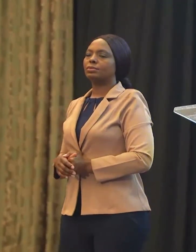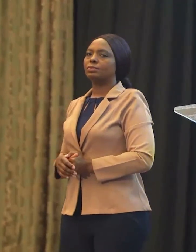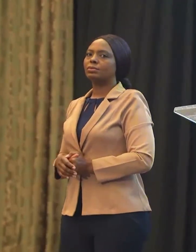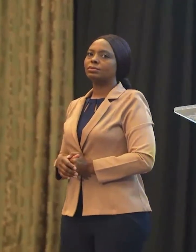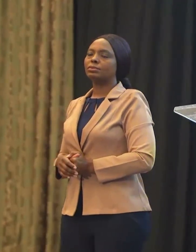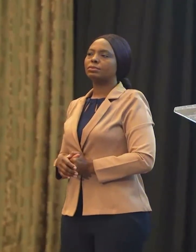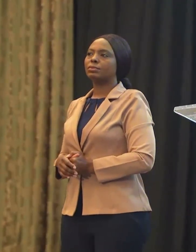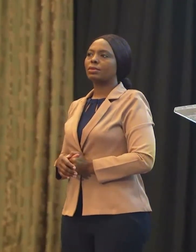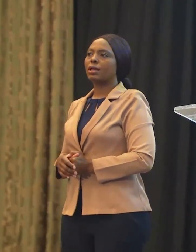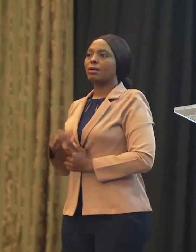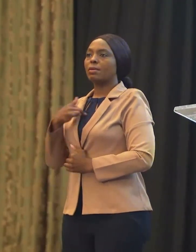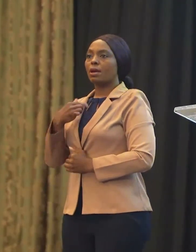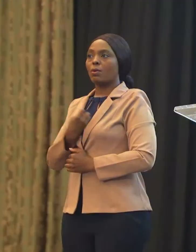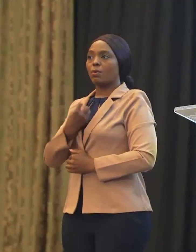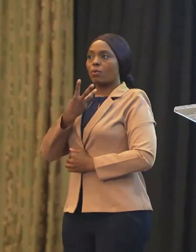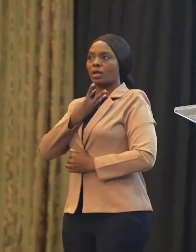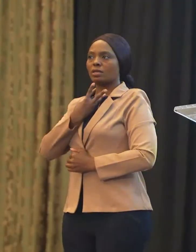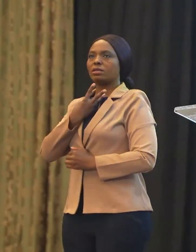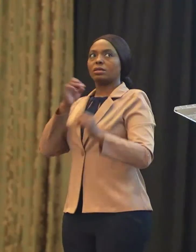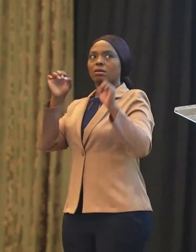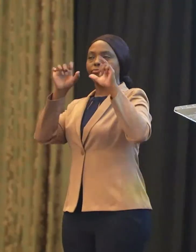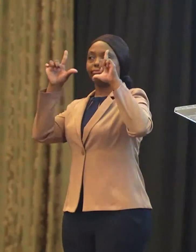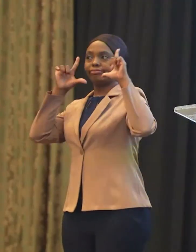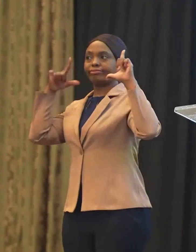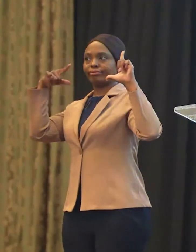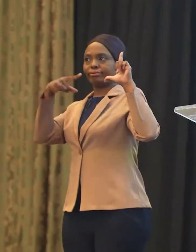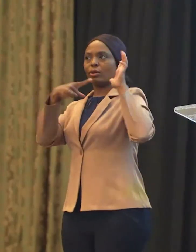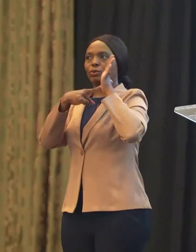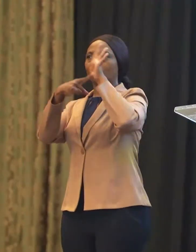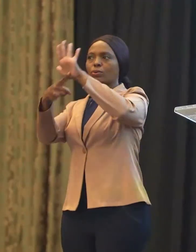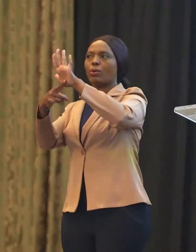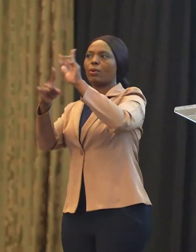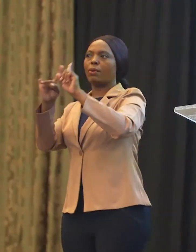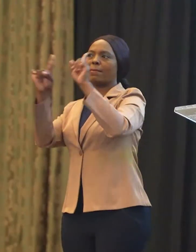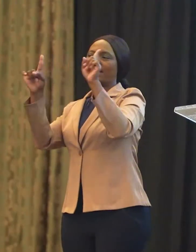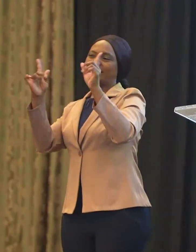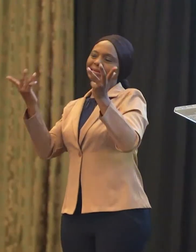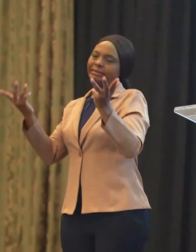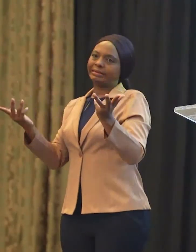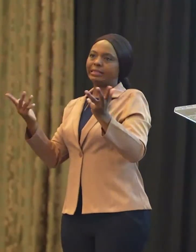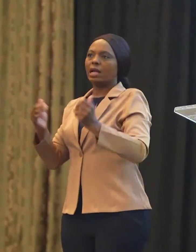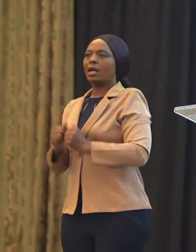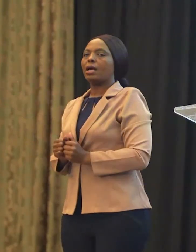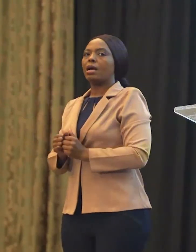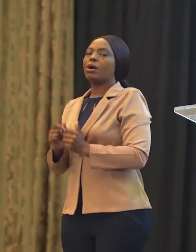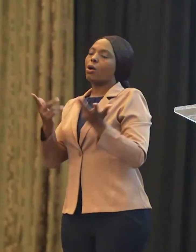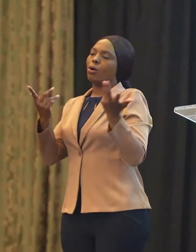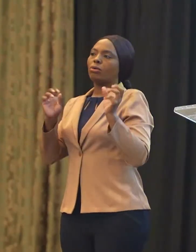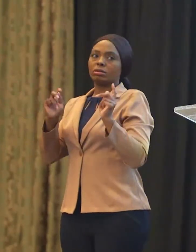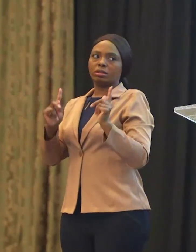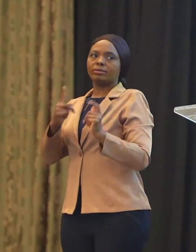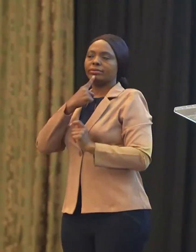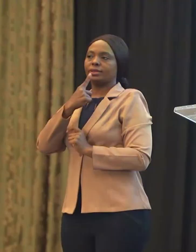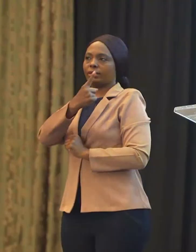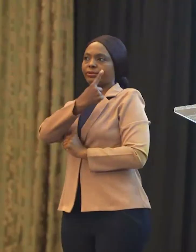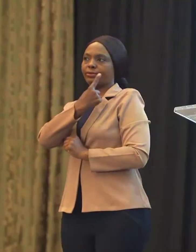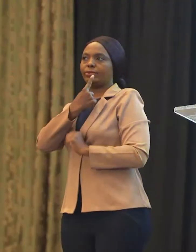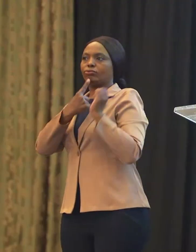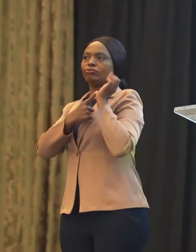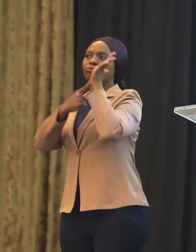I really wish this was projected so that you can see. Okay, all right. They say it's